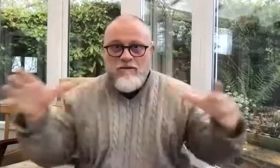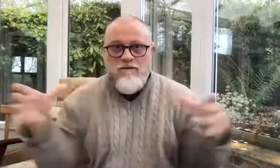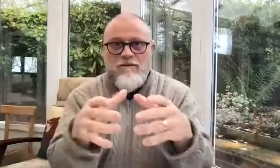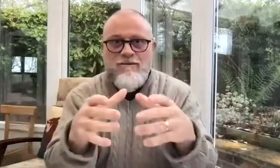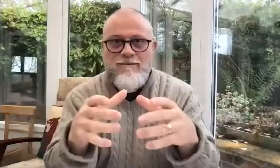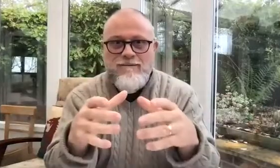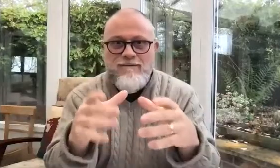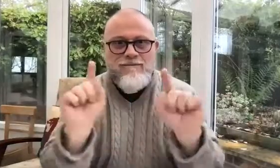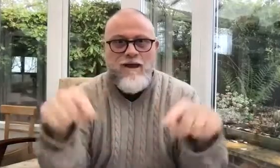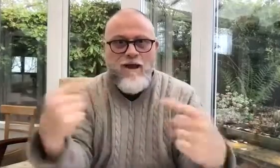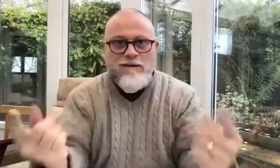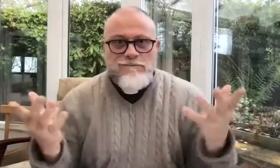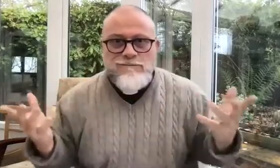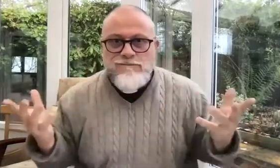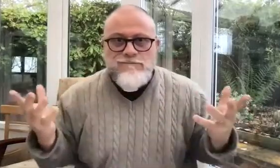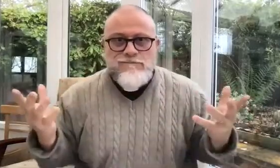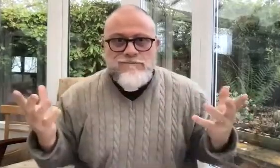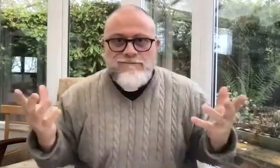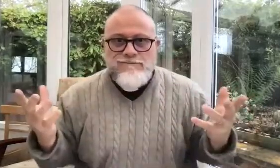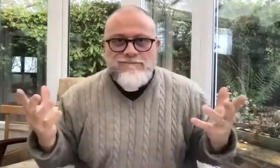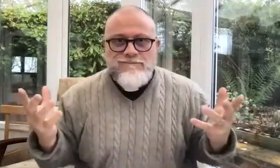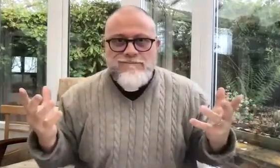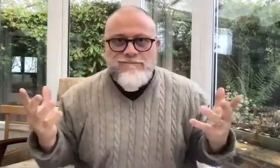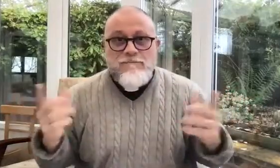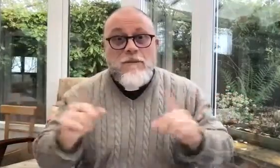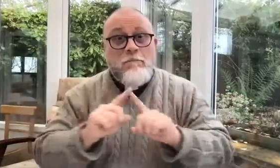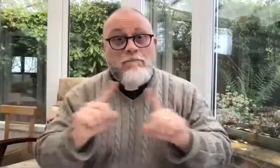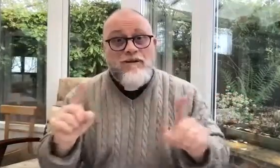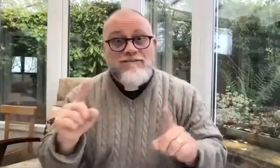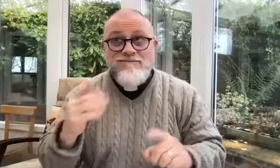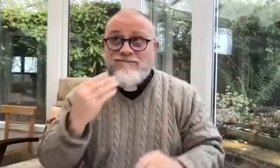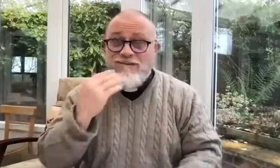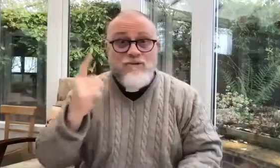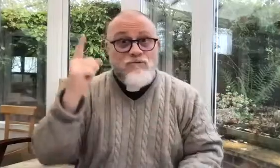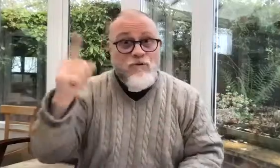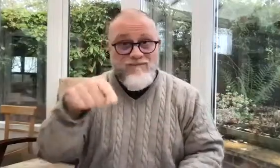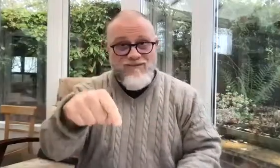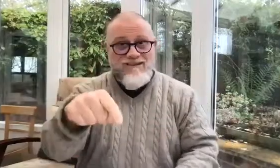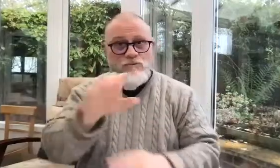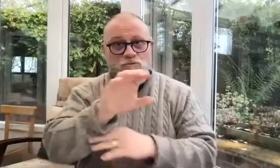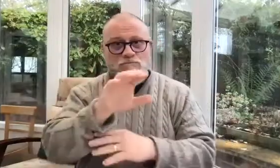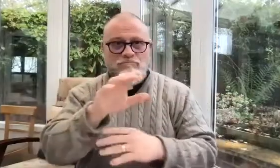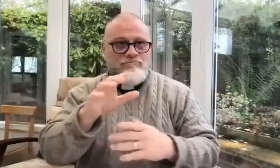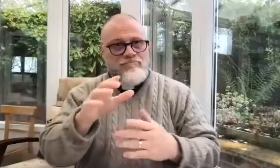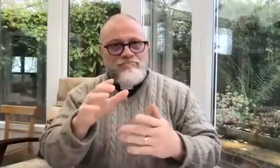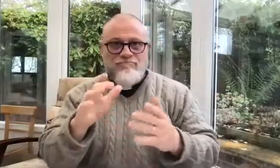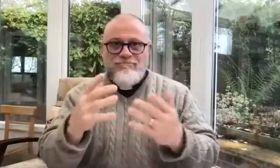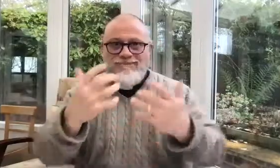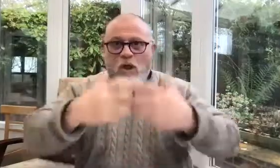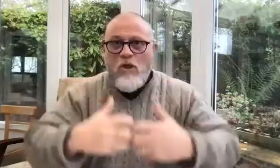coronavirus pandemic has stopped us meeting people face to face and physically. But thank God for